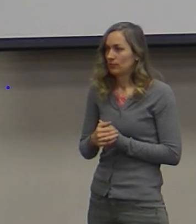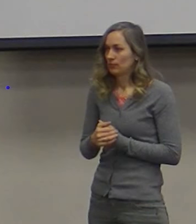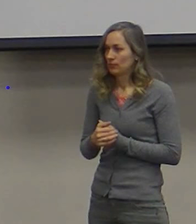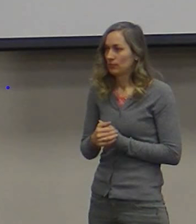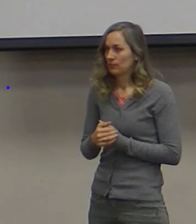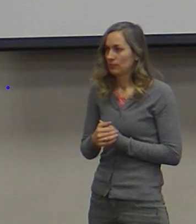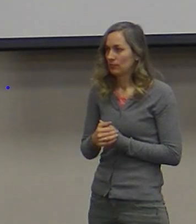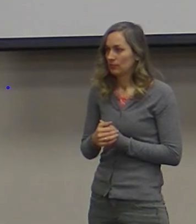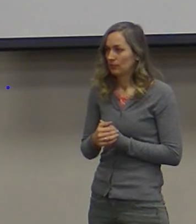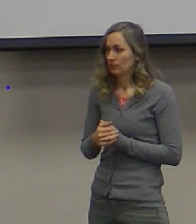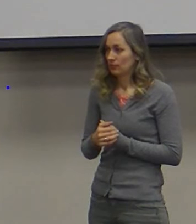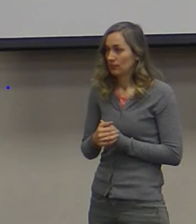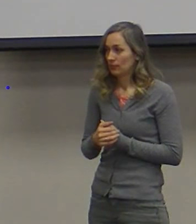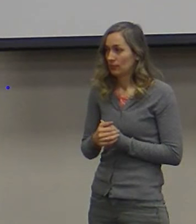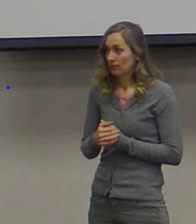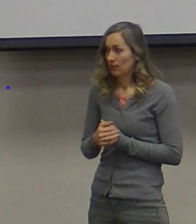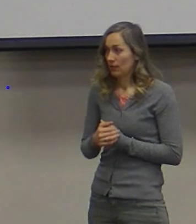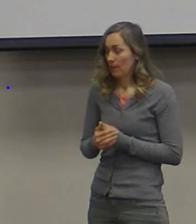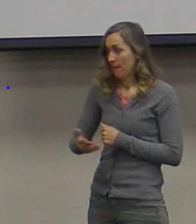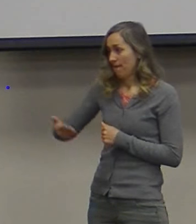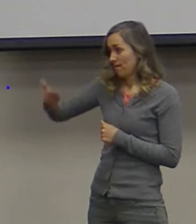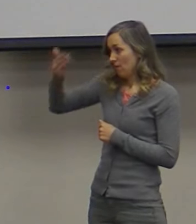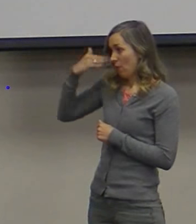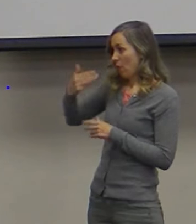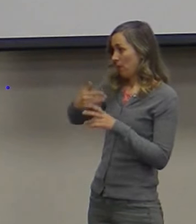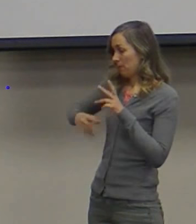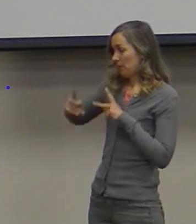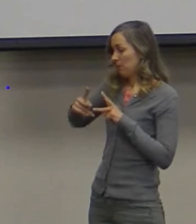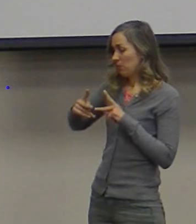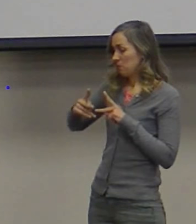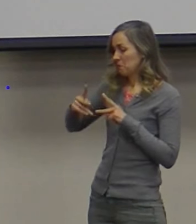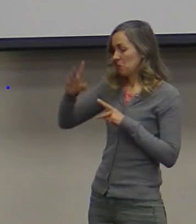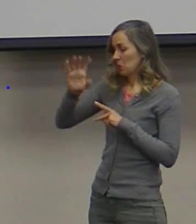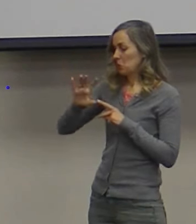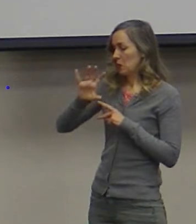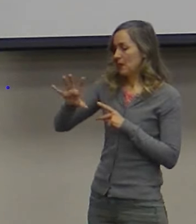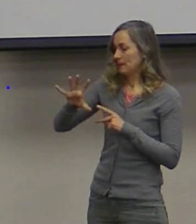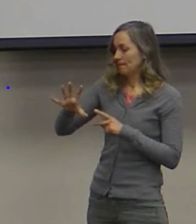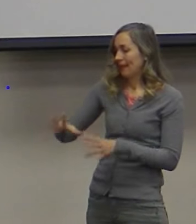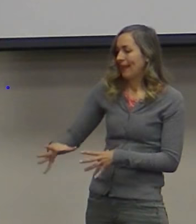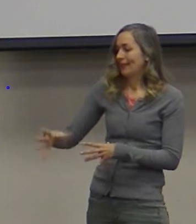They took up their cross and they followed Jesus.